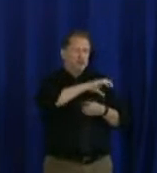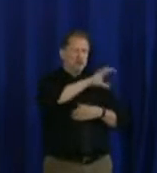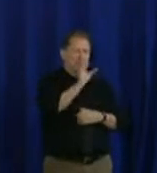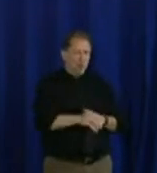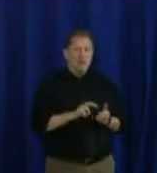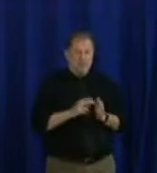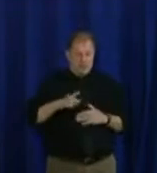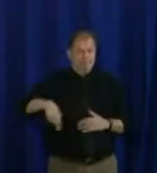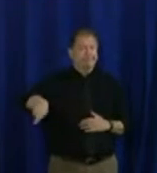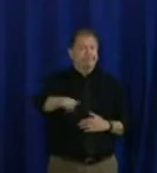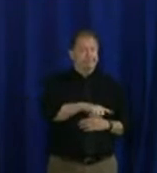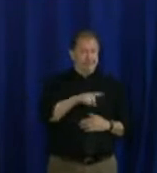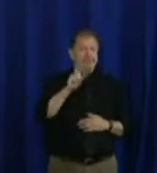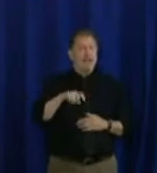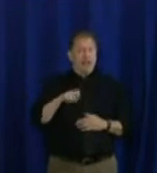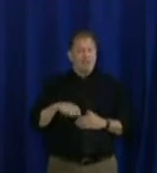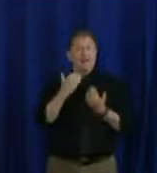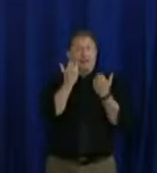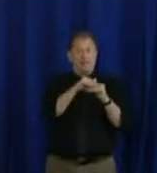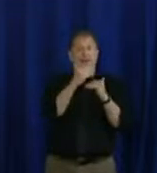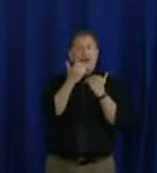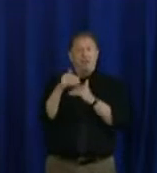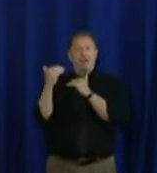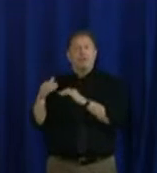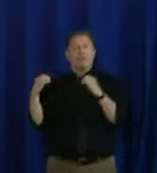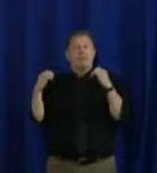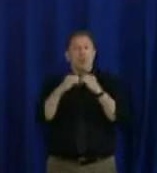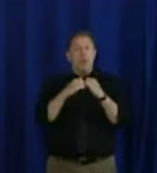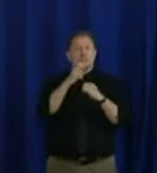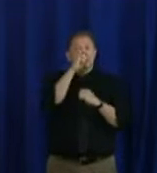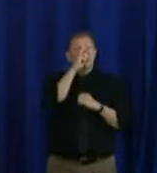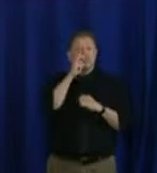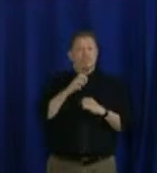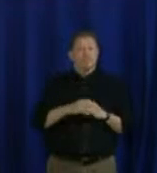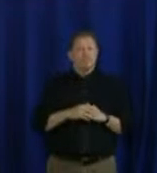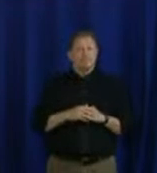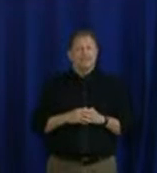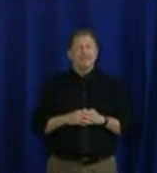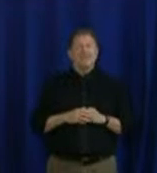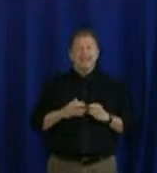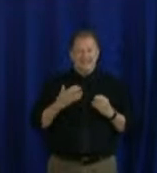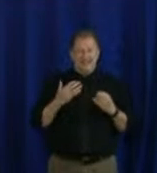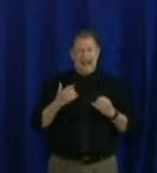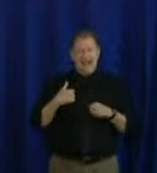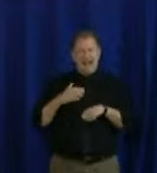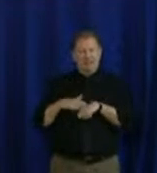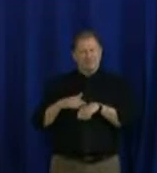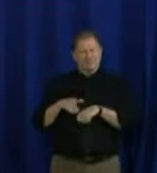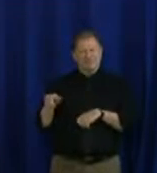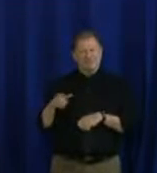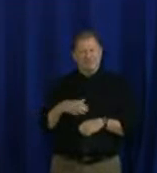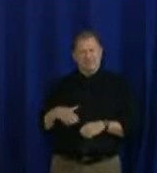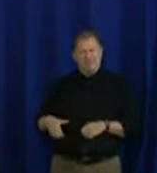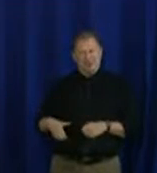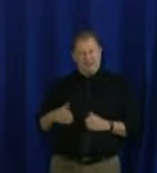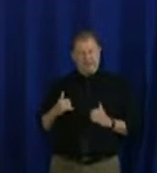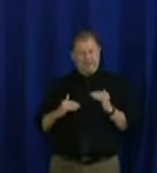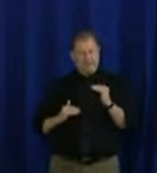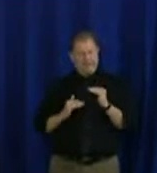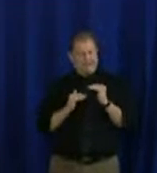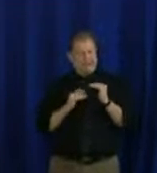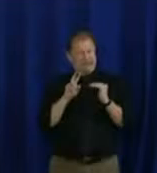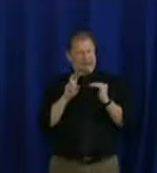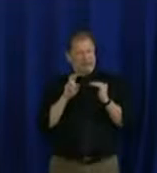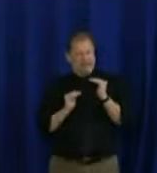activities. I wanted to make the point with the mayor that we're quite close to 200 here. We'll start thinking